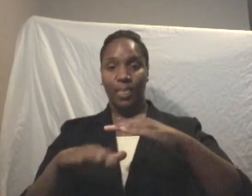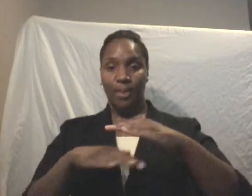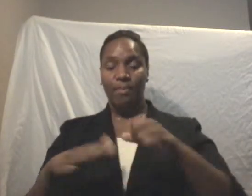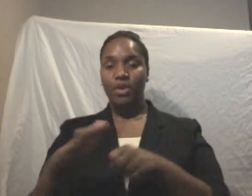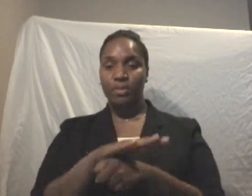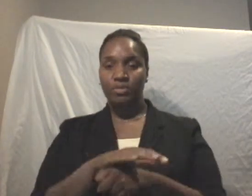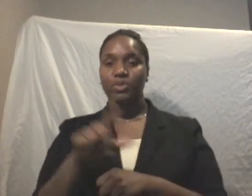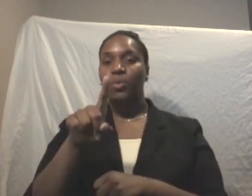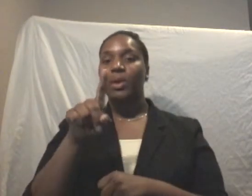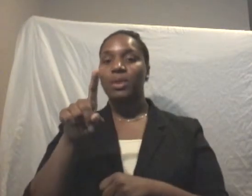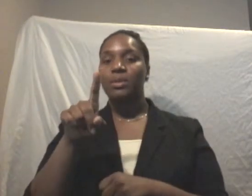is $100,000.